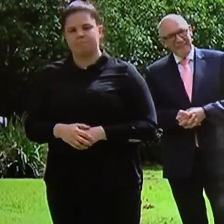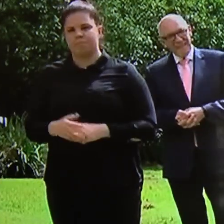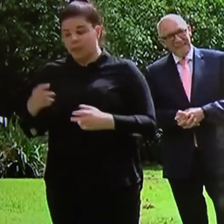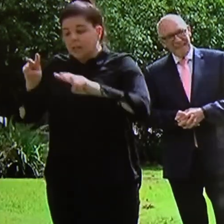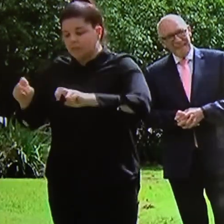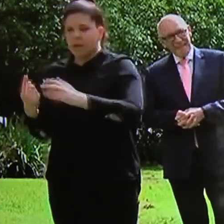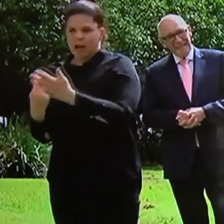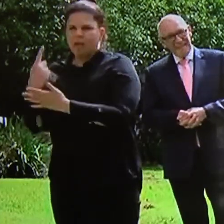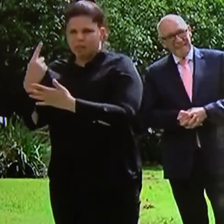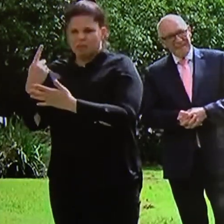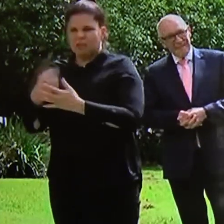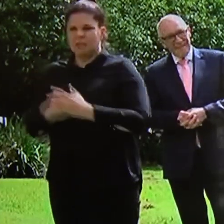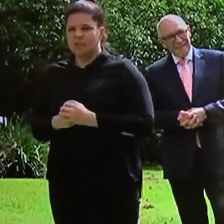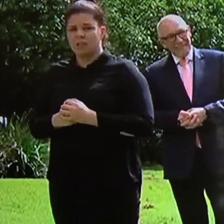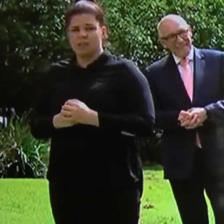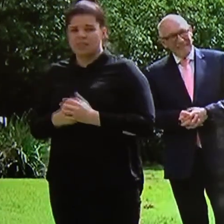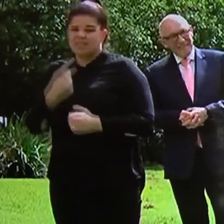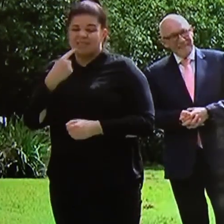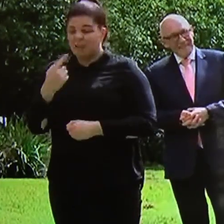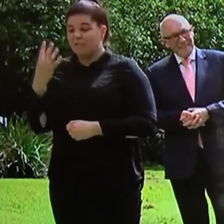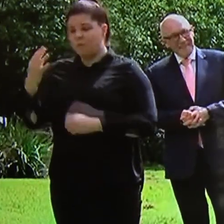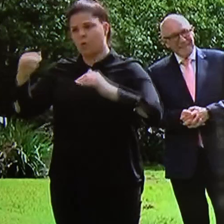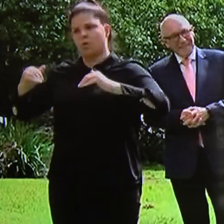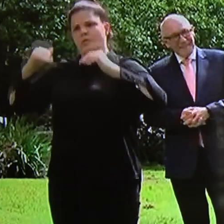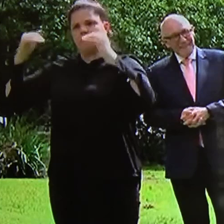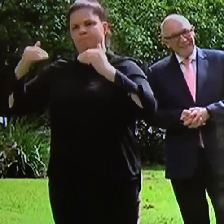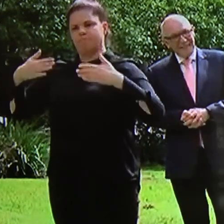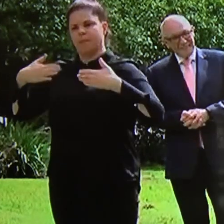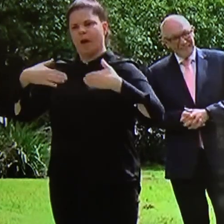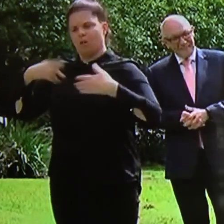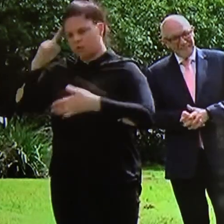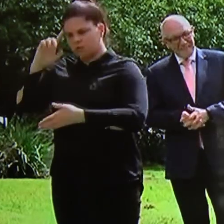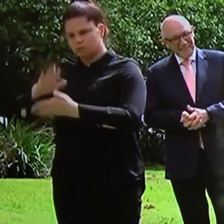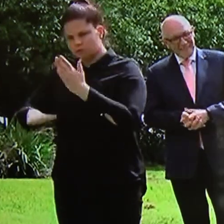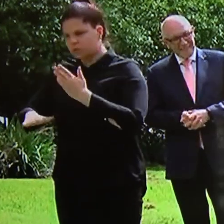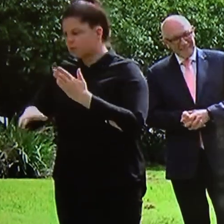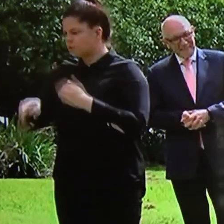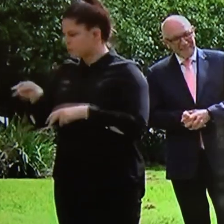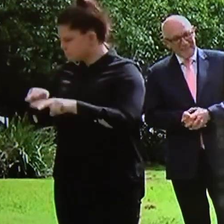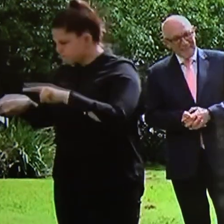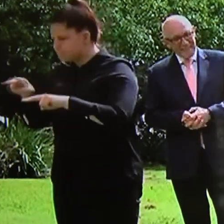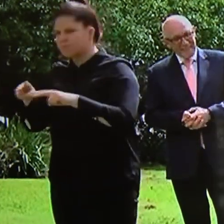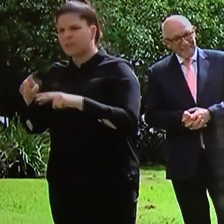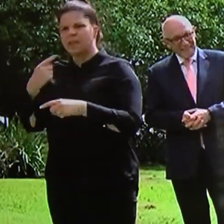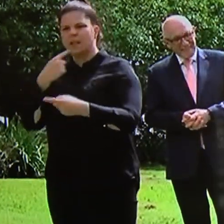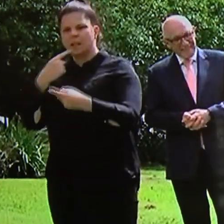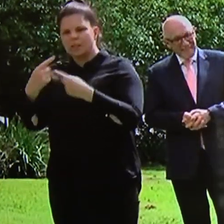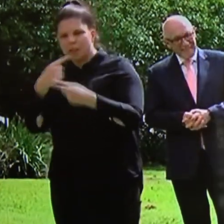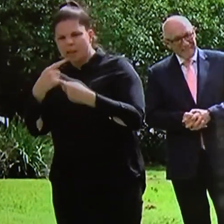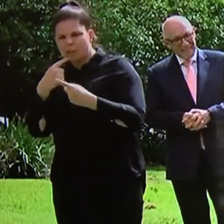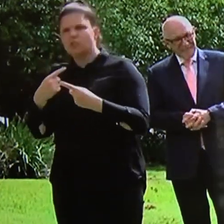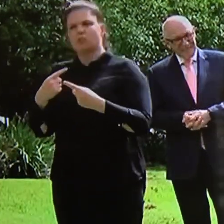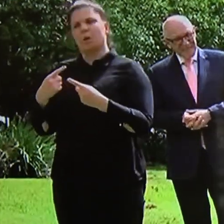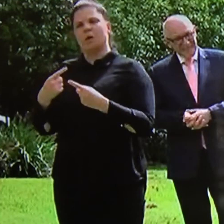again, there were 4 very senior public health officials who, on information that was given to them, made a